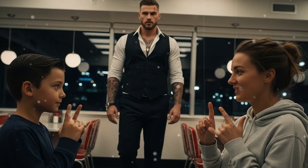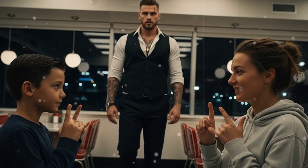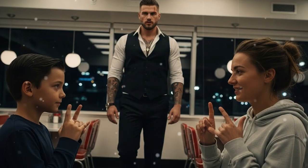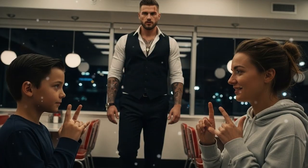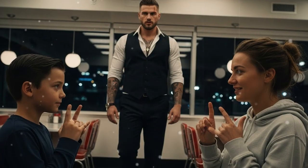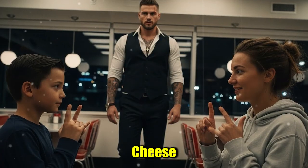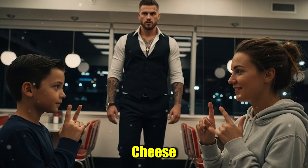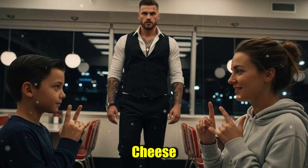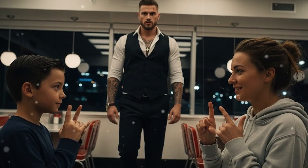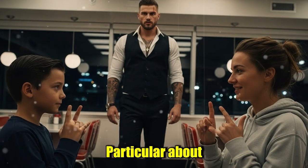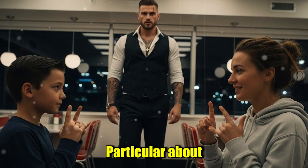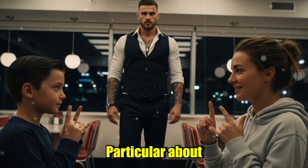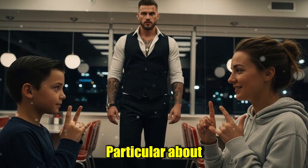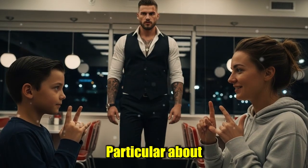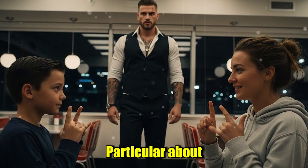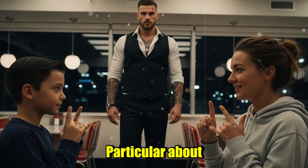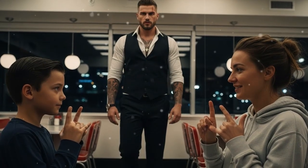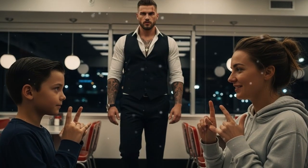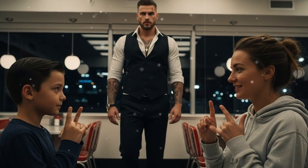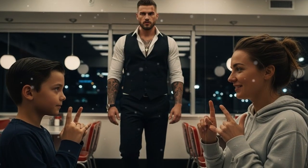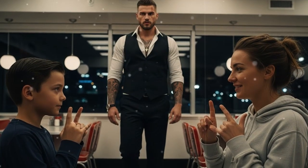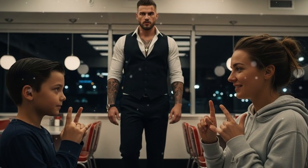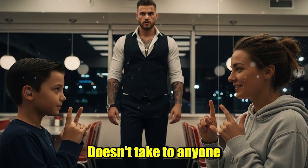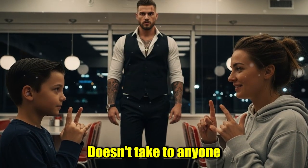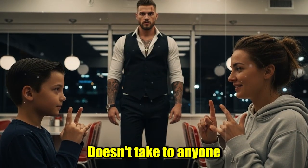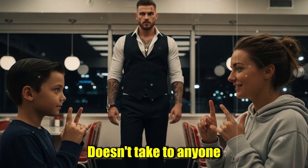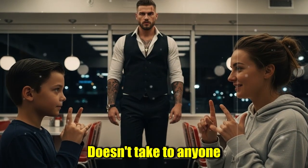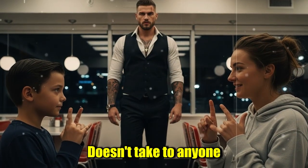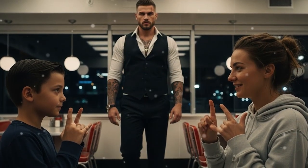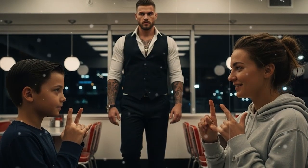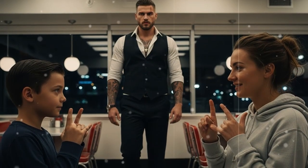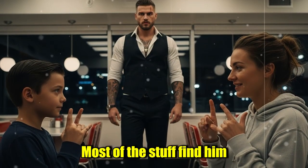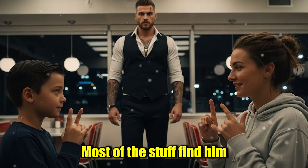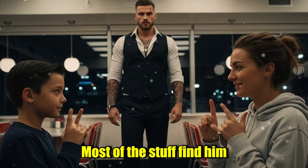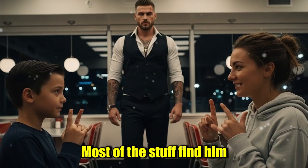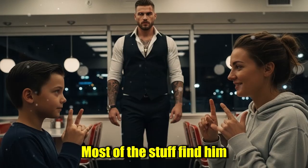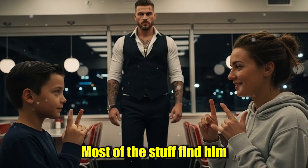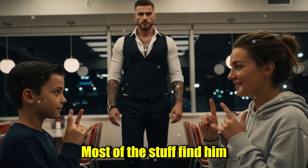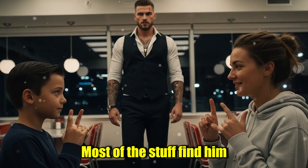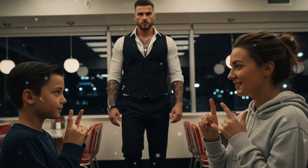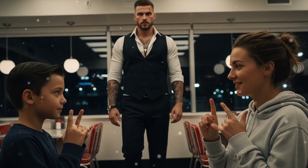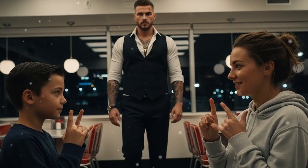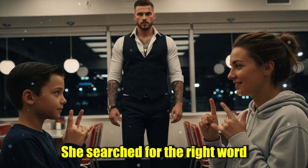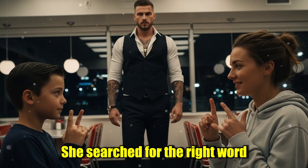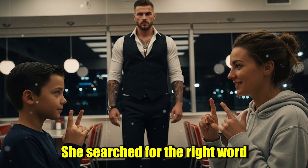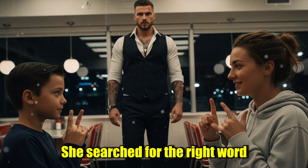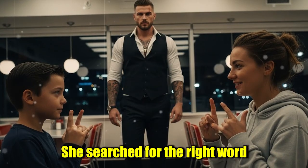miss. He's particular about people. Doesn't take to anyone. Most of the staff find him. She searched for the